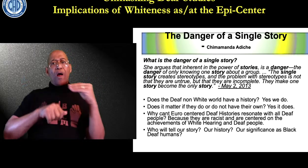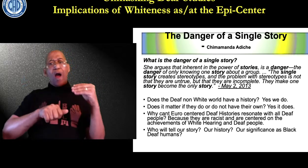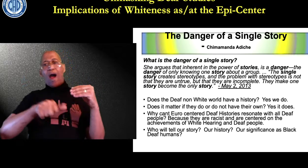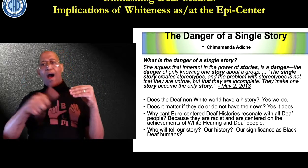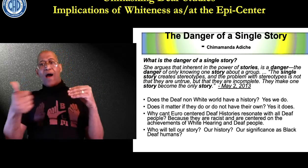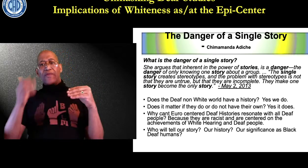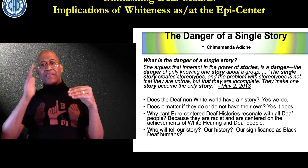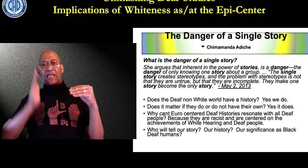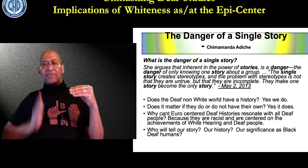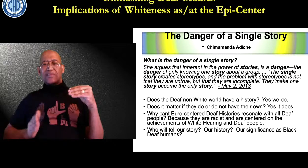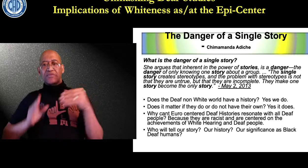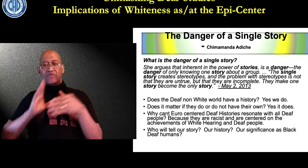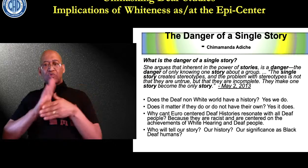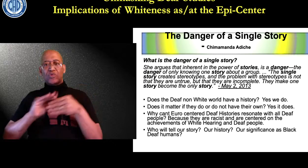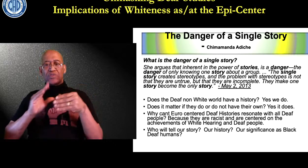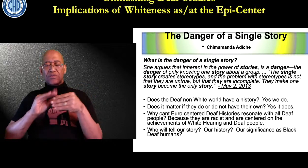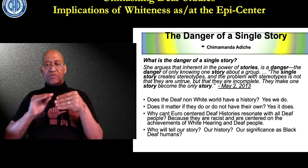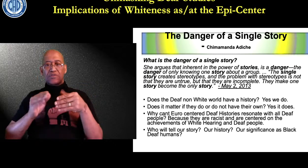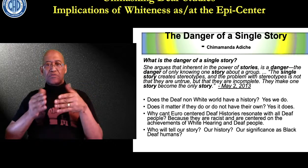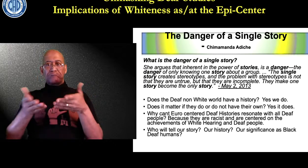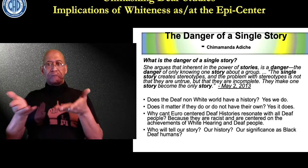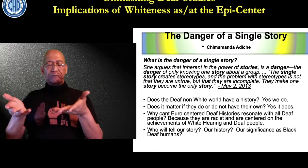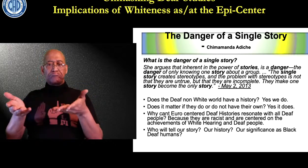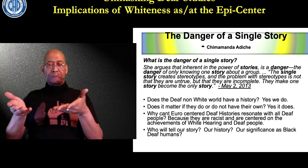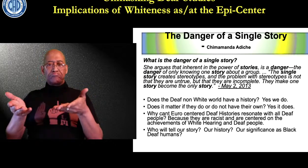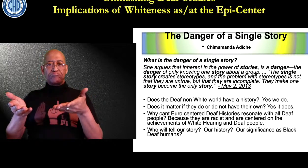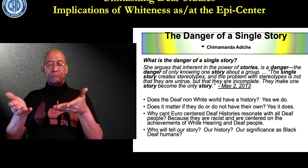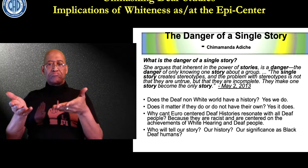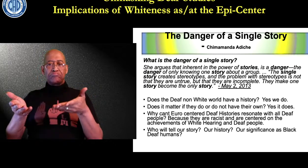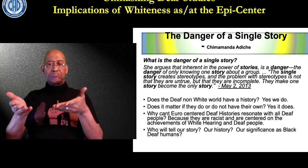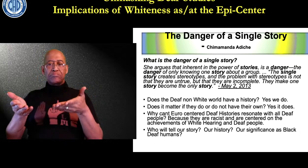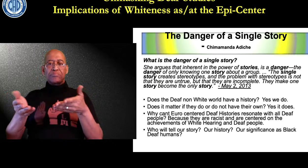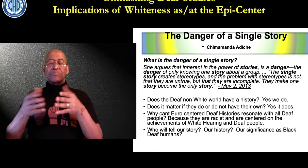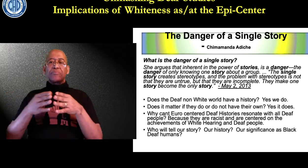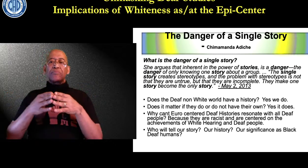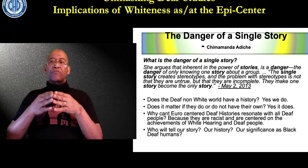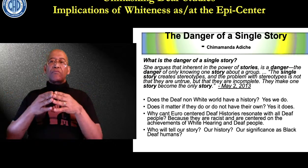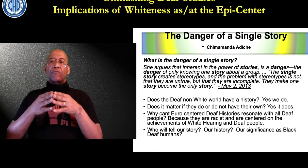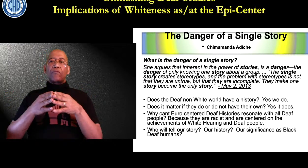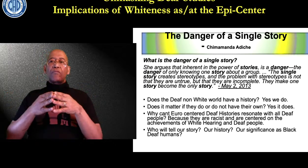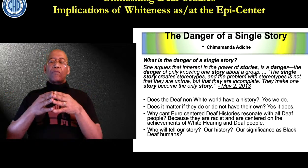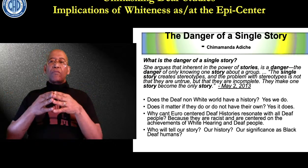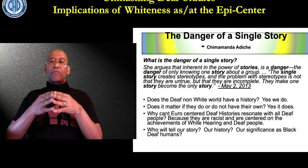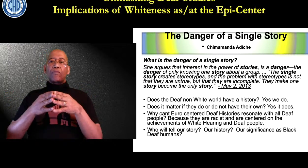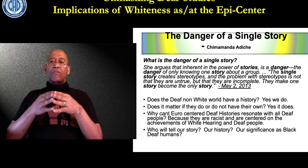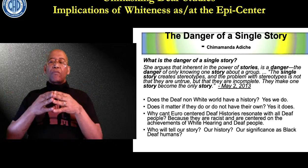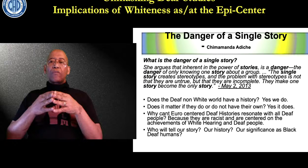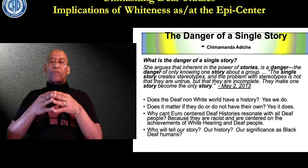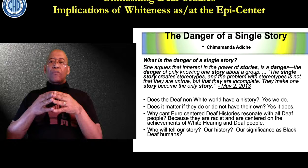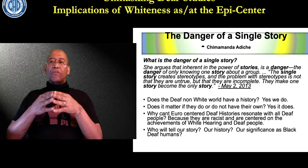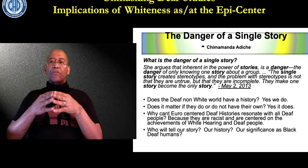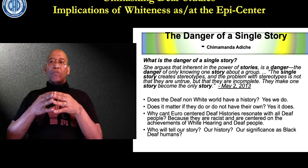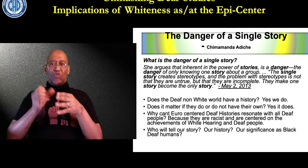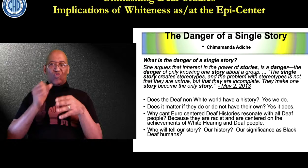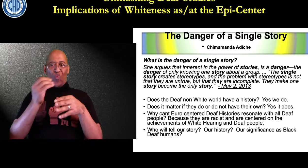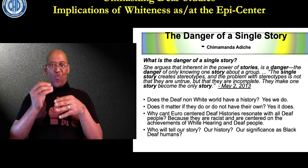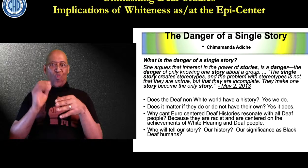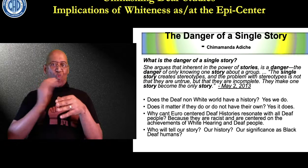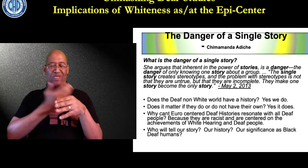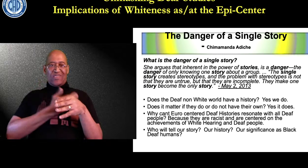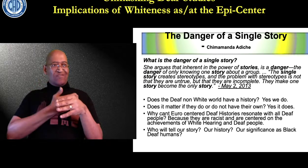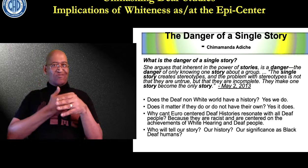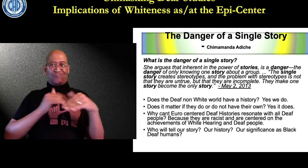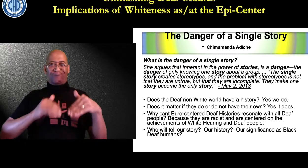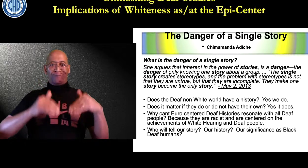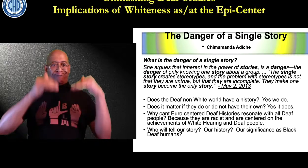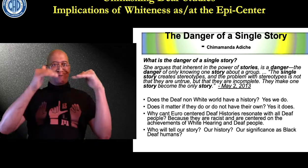So if I write something and others view that about the other side of the story, how's that